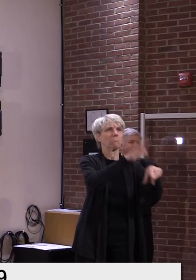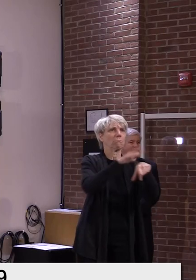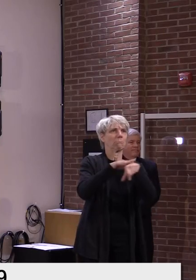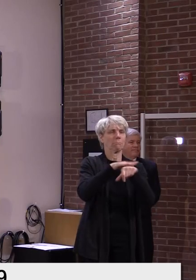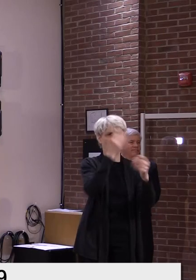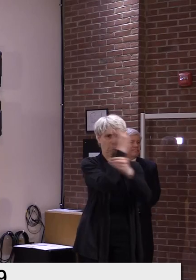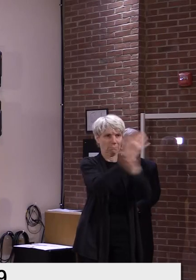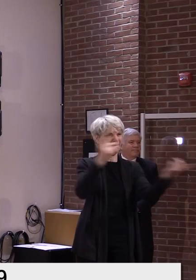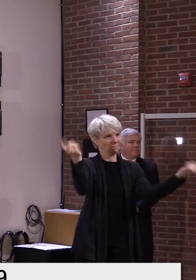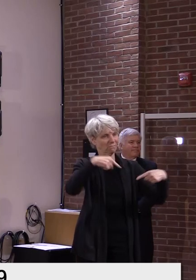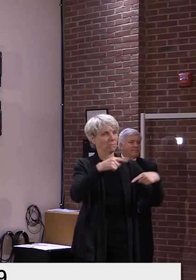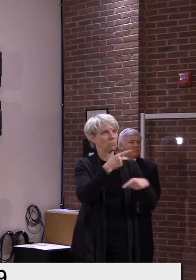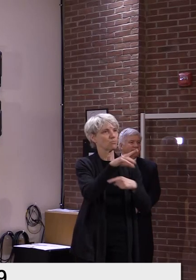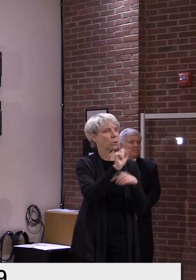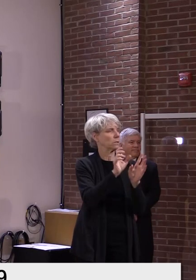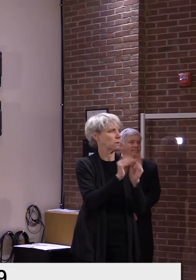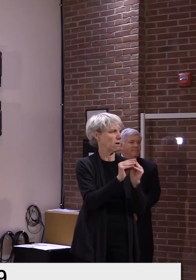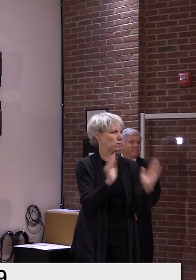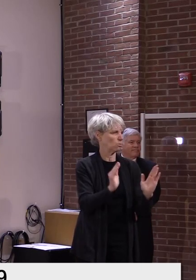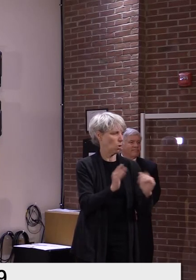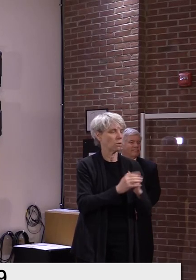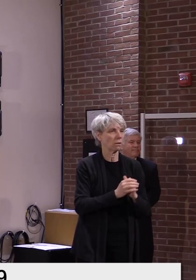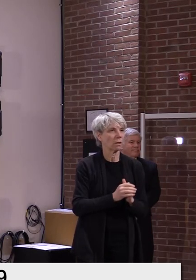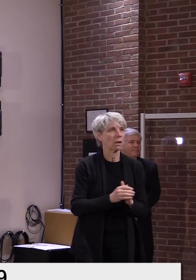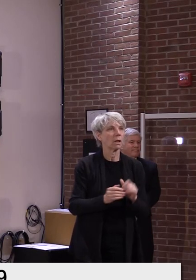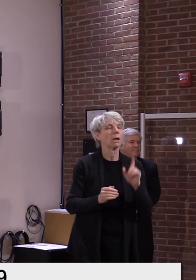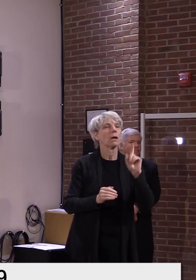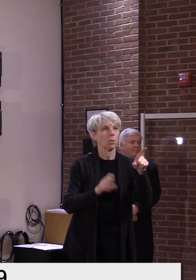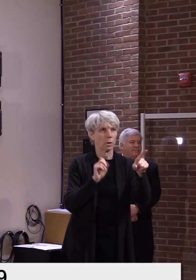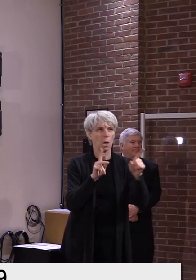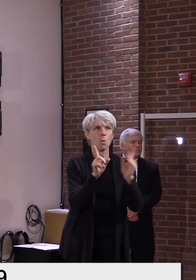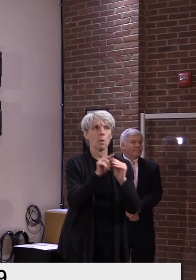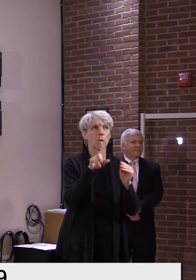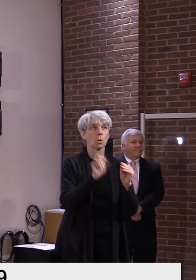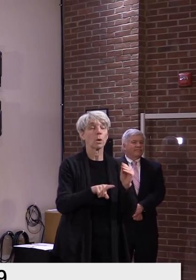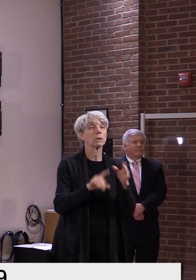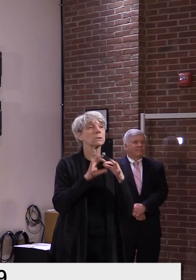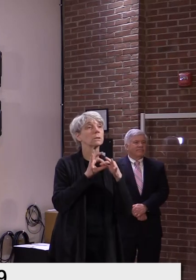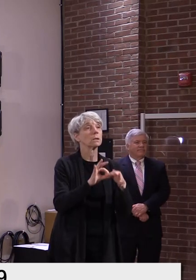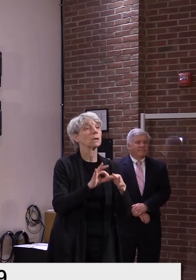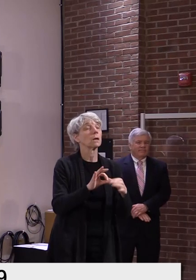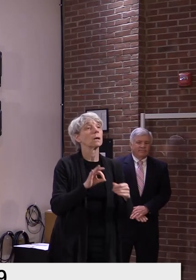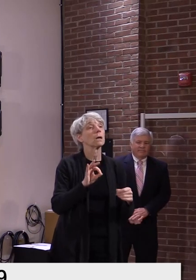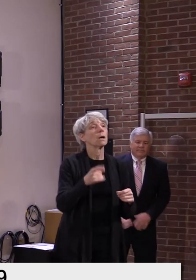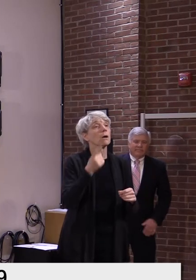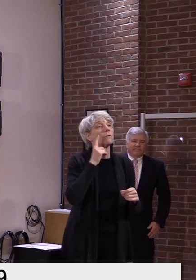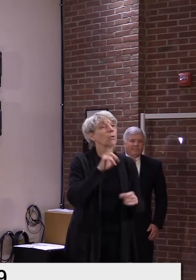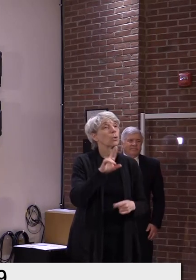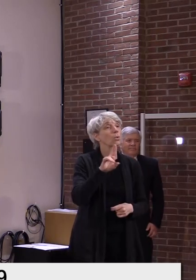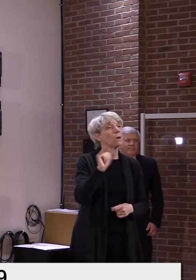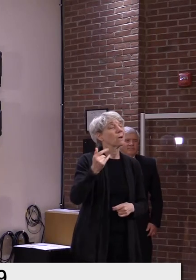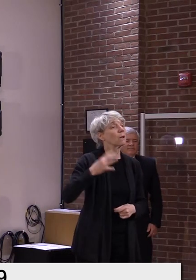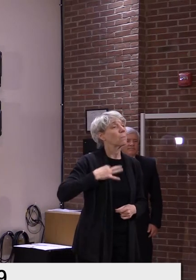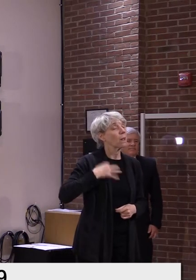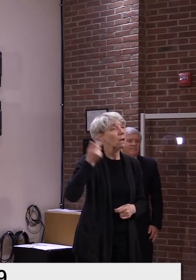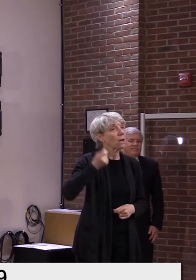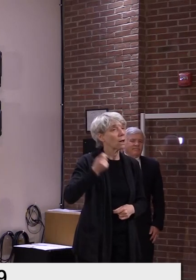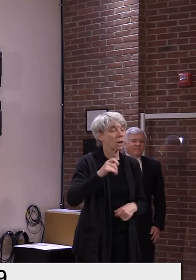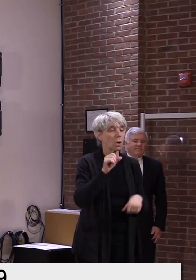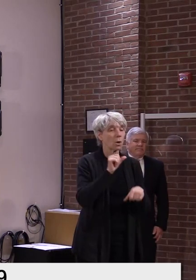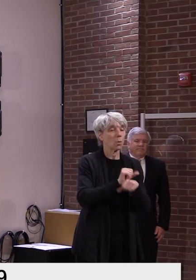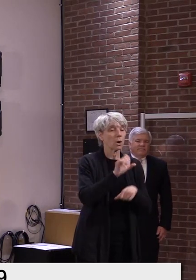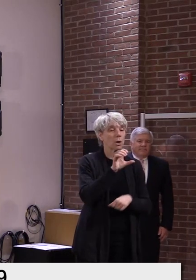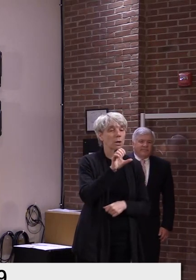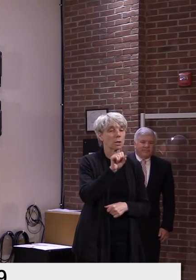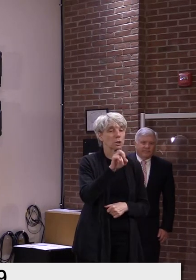last question, I think it's either Governor for you or for Commissioner Harrington about the new work search requirement and the data. So I was looking over some of the unemployment